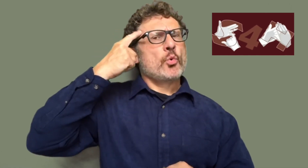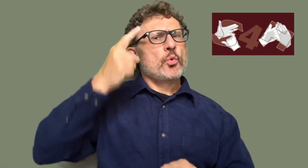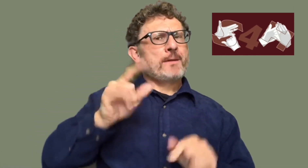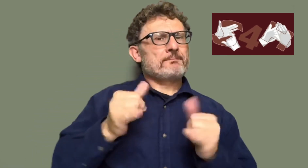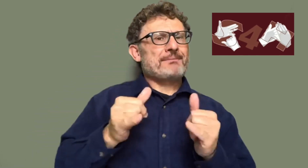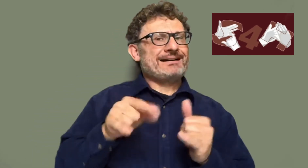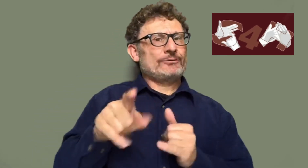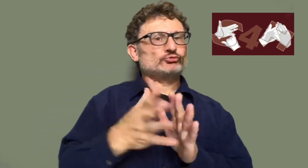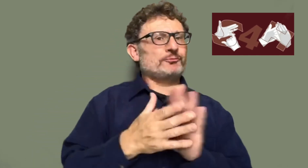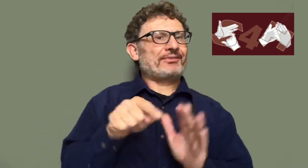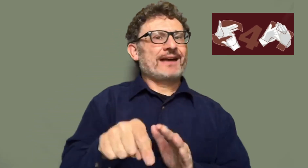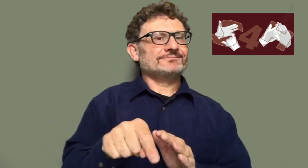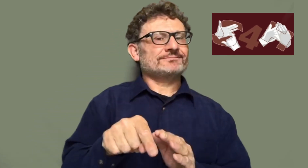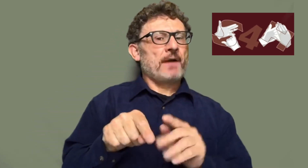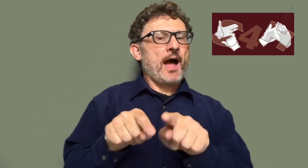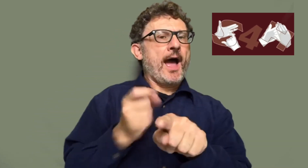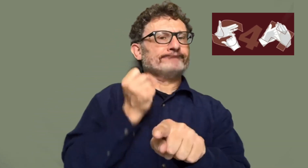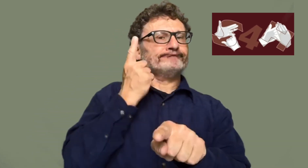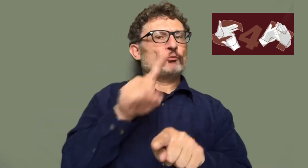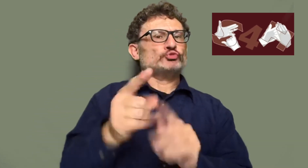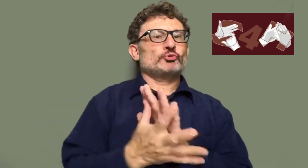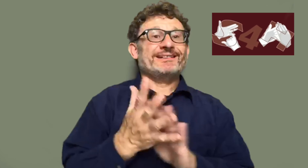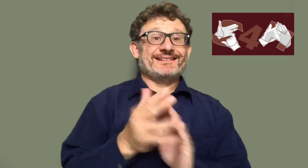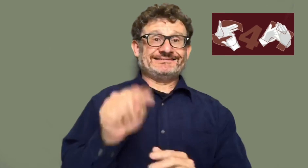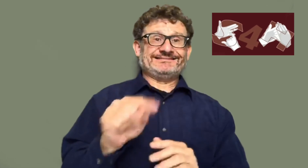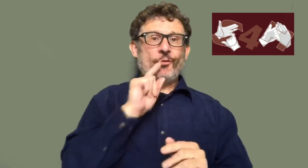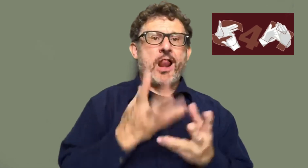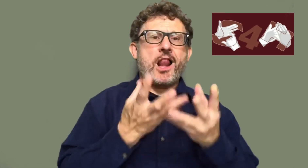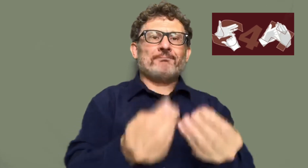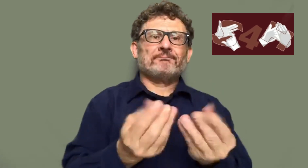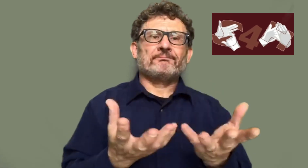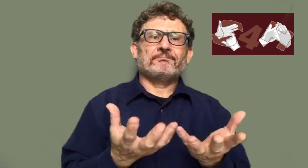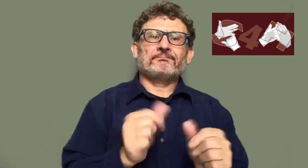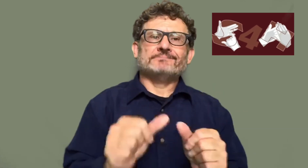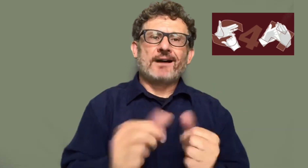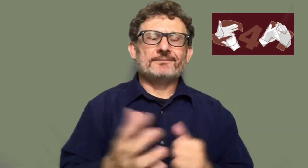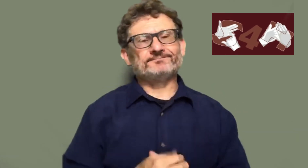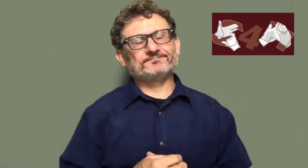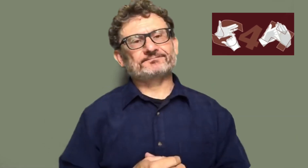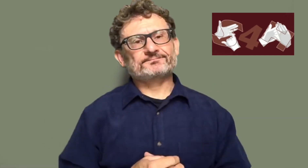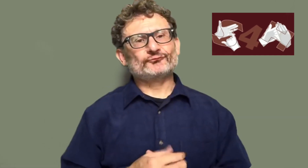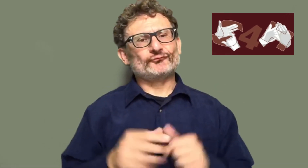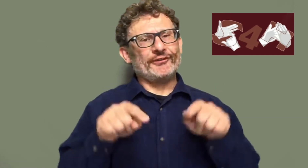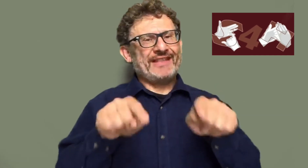just maybe give it a second thought that that might not be the original intent by me or by a deaf person when they're typing to